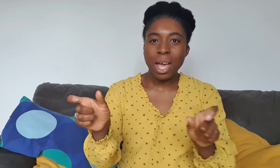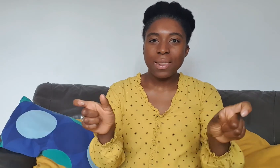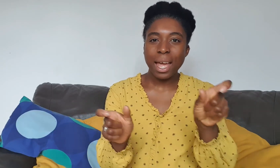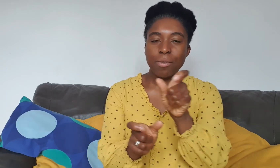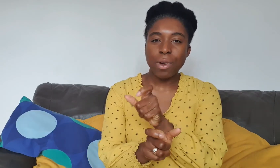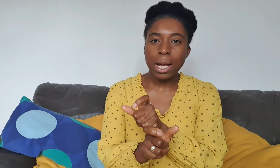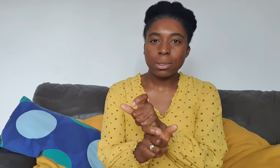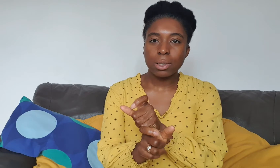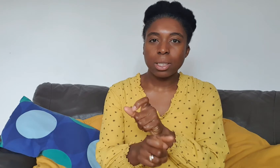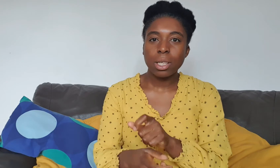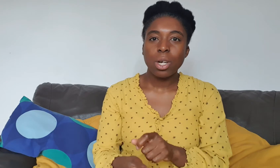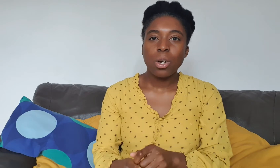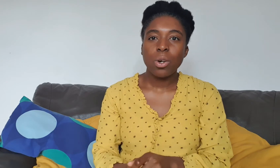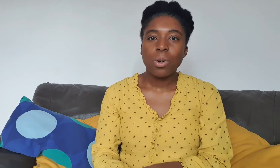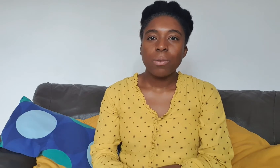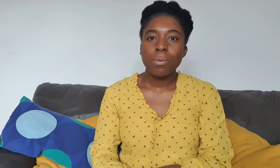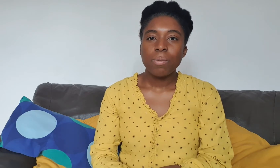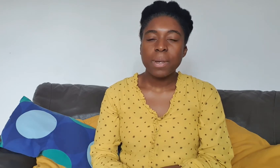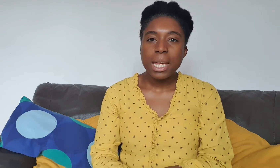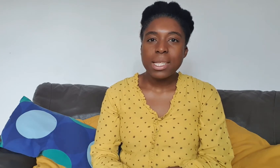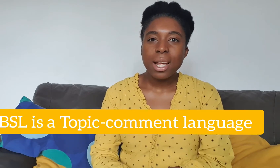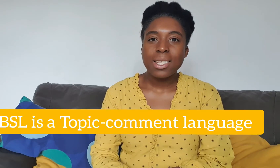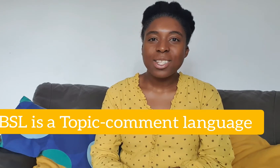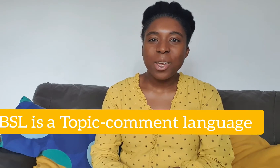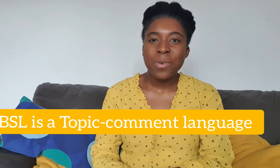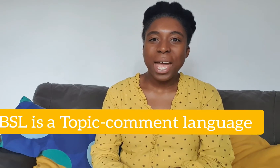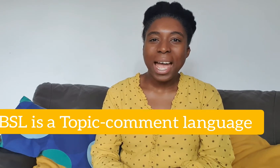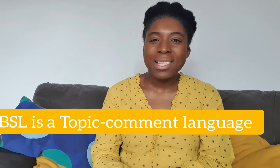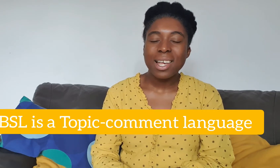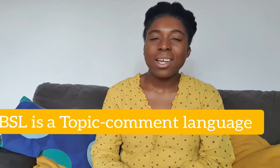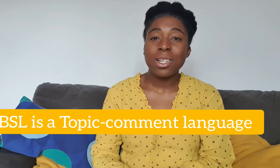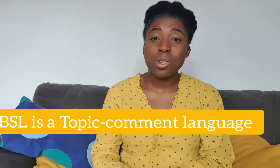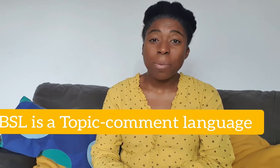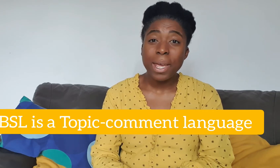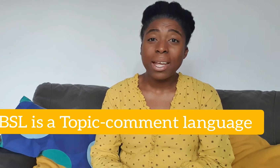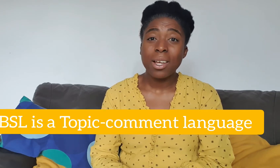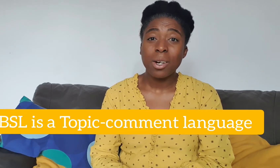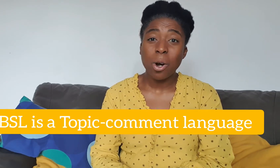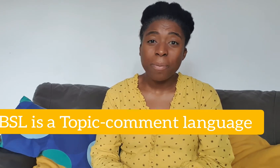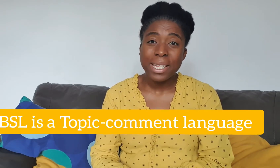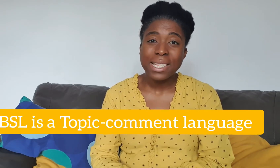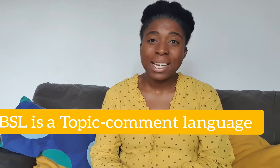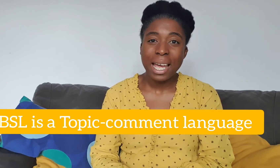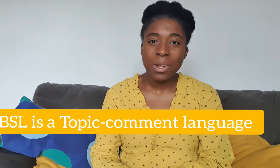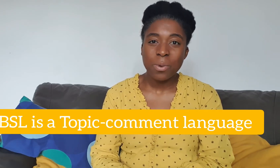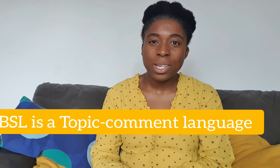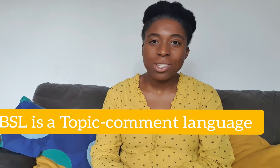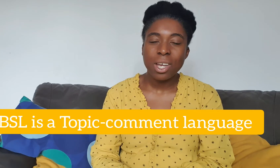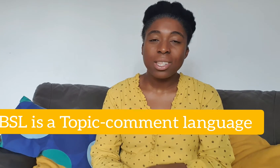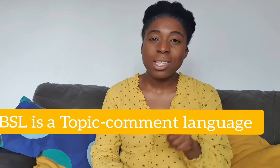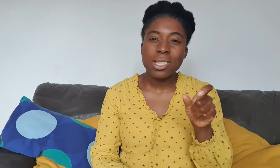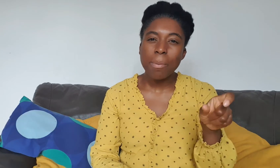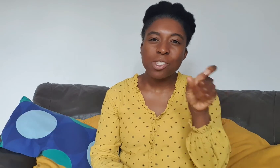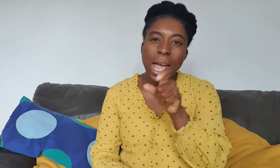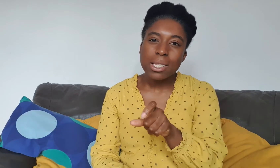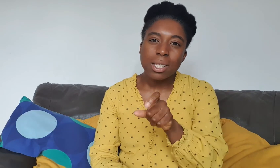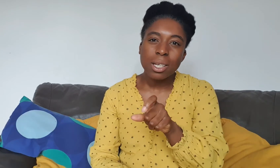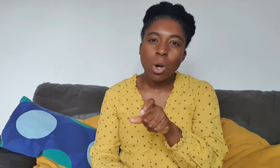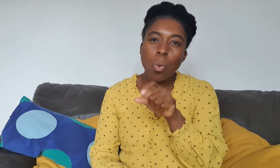that around. BSL is known as a topic comment language. The subject, what